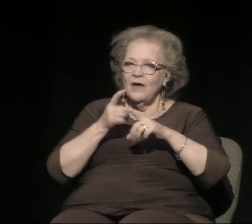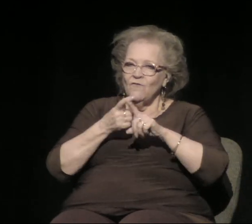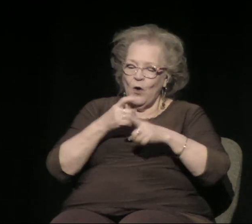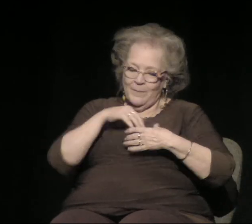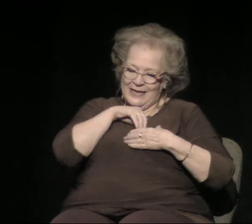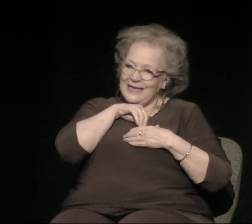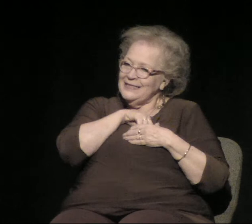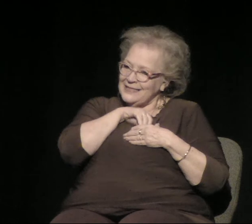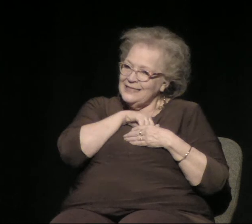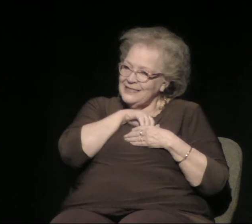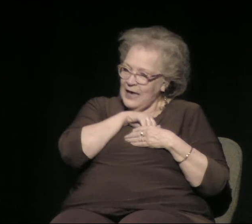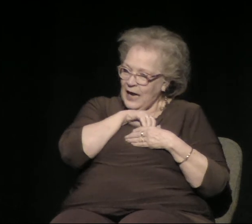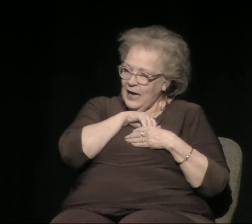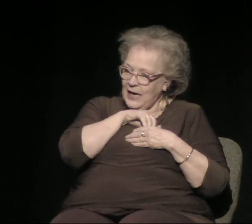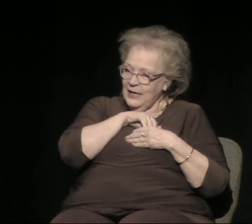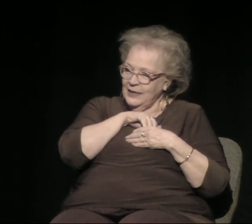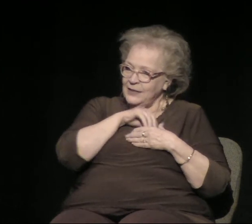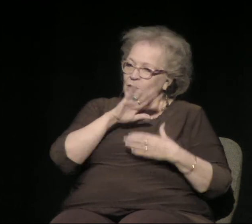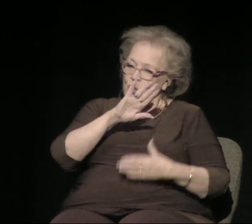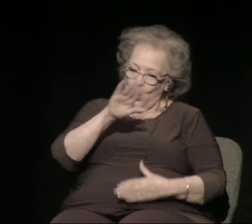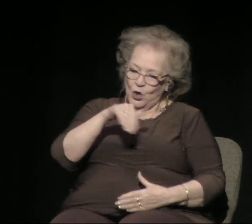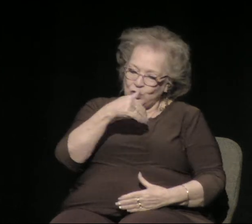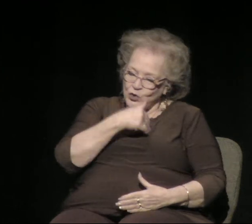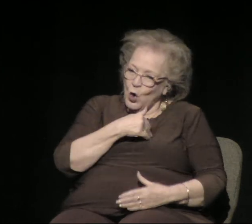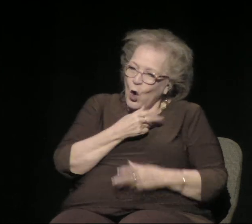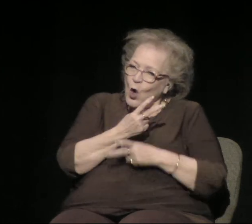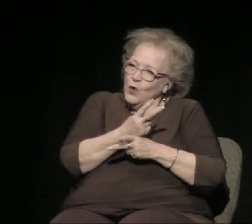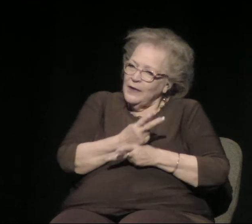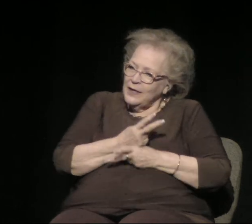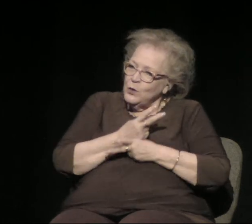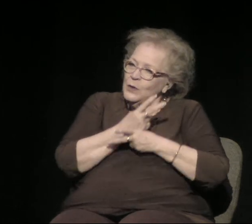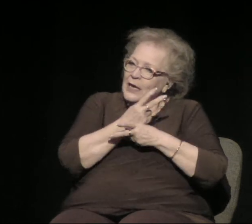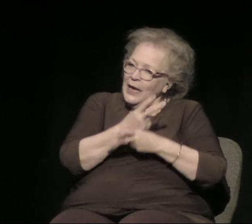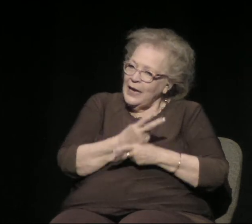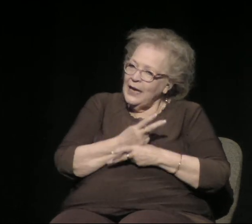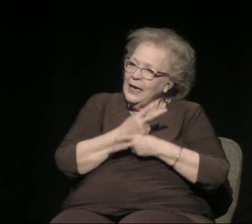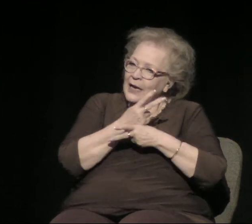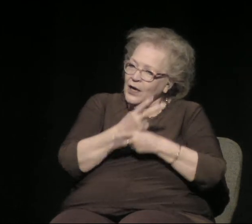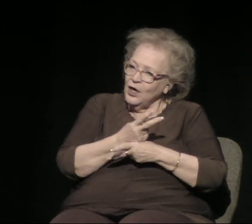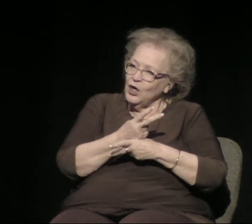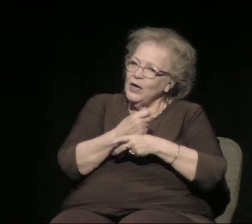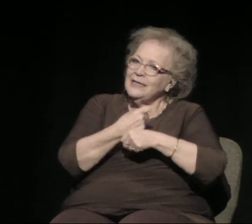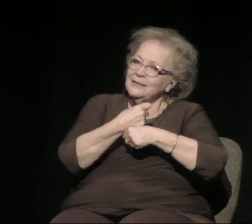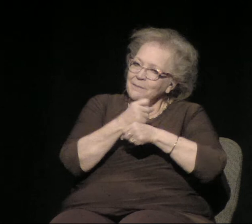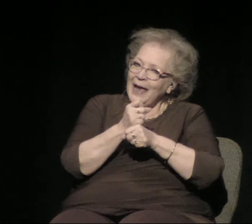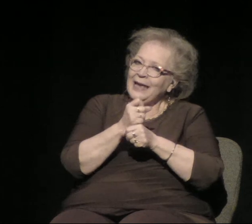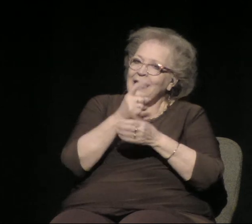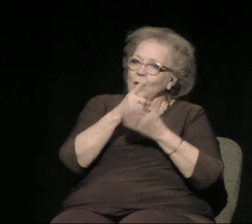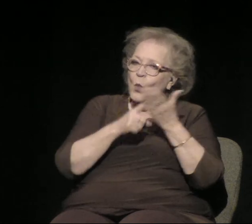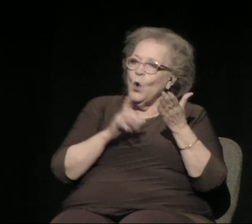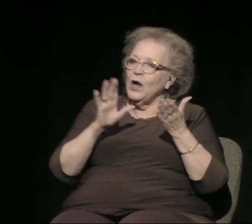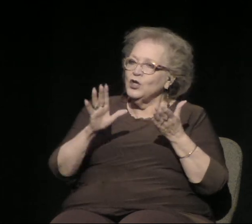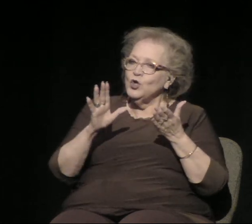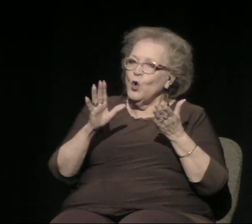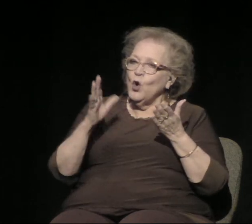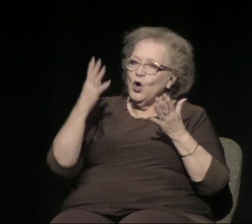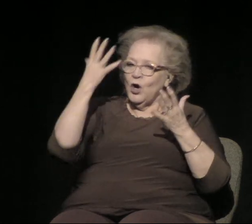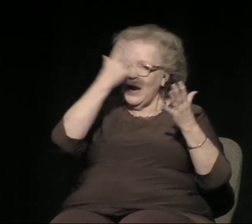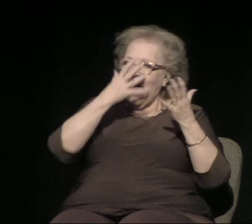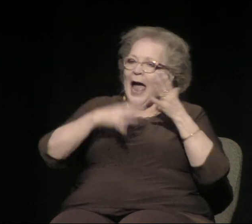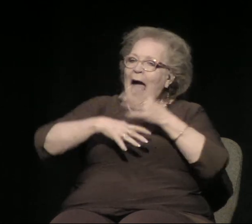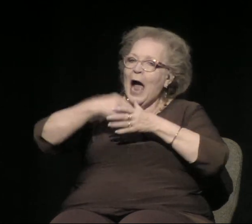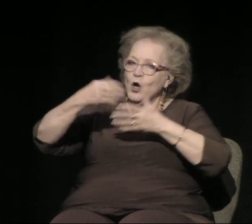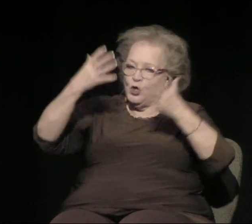internal life. So your soul care is informing your hands and feet, your mouth for